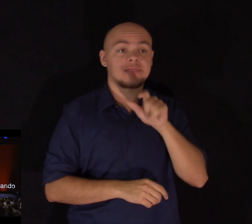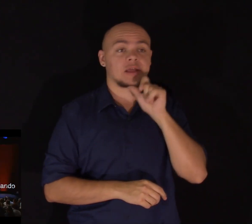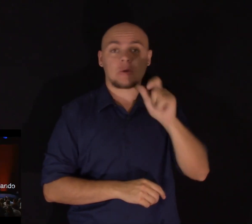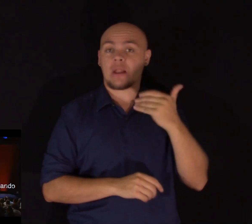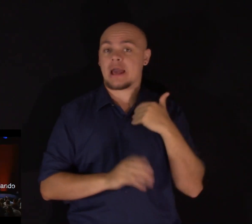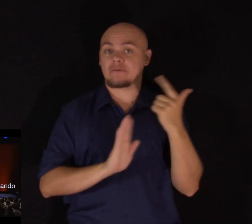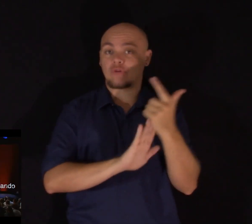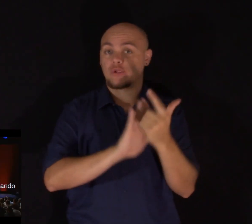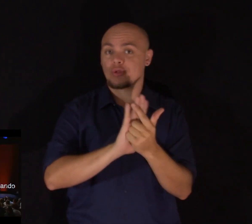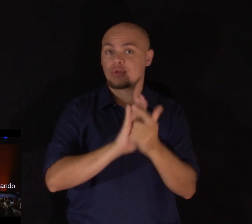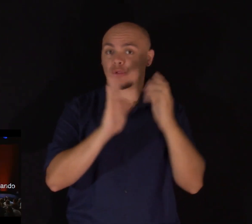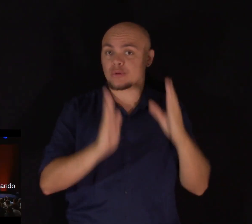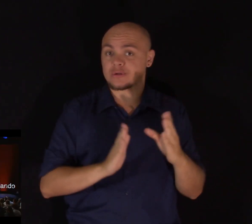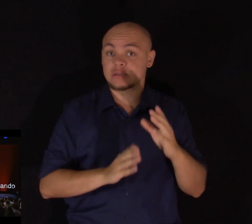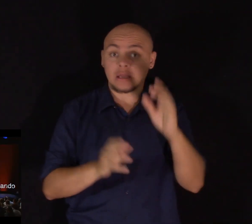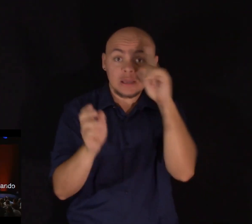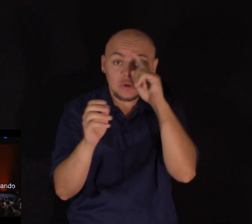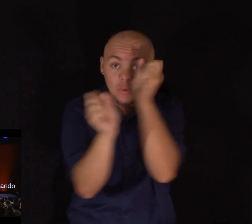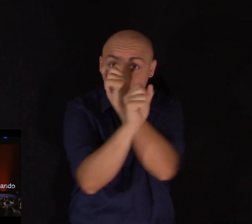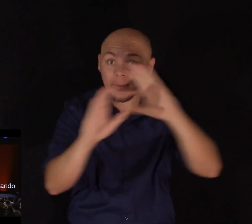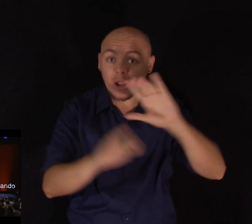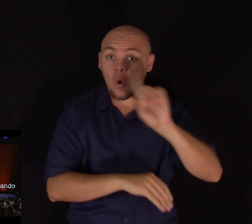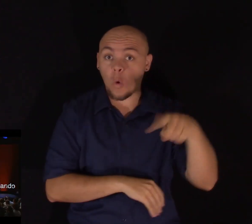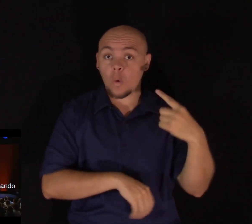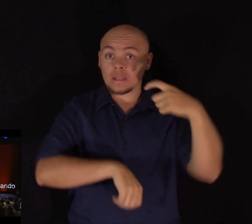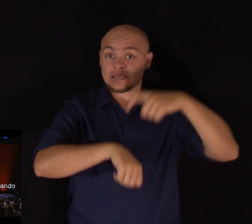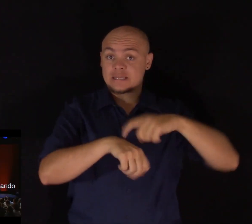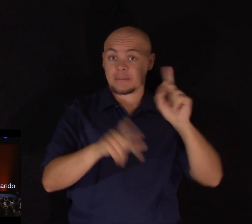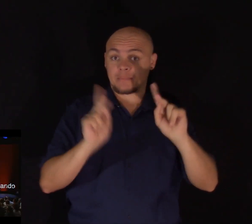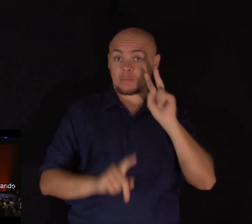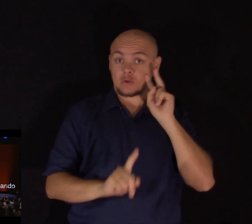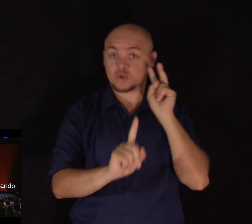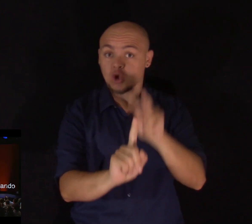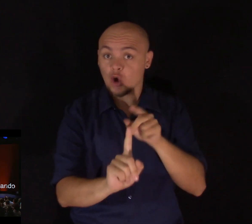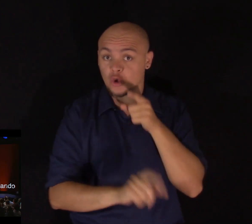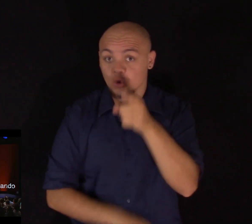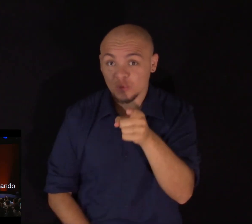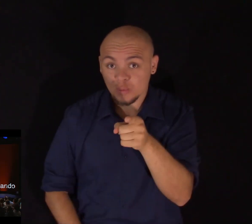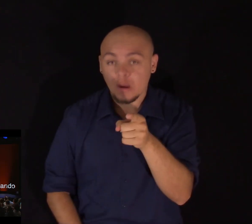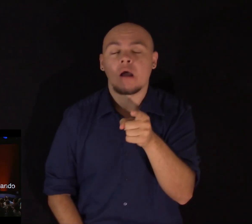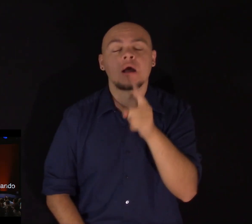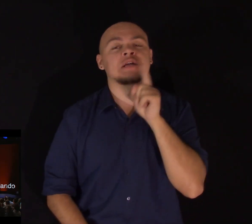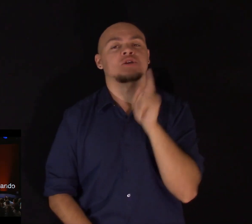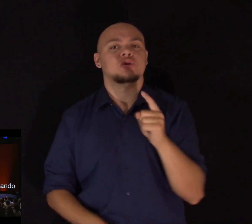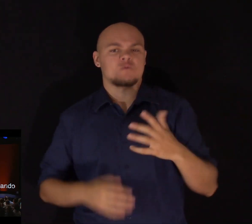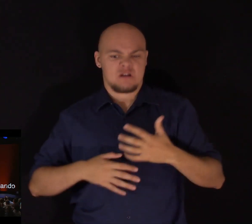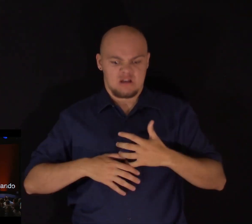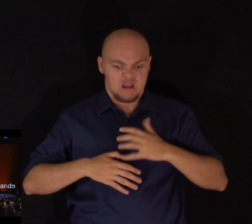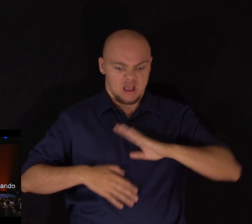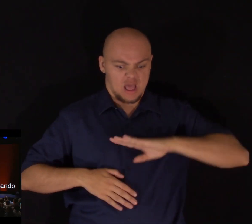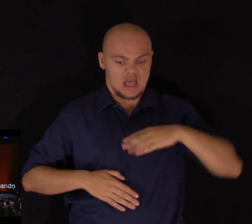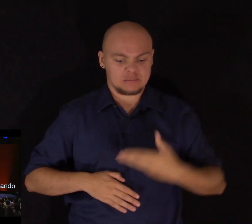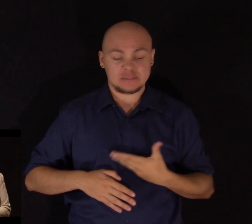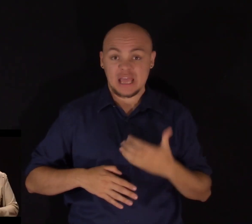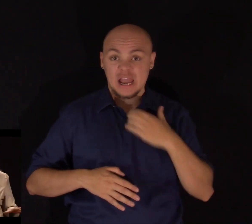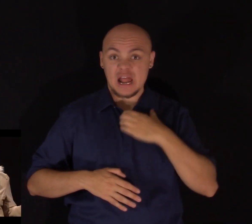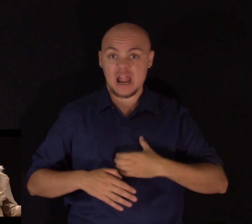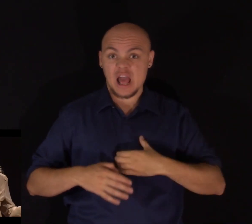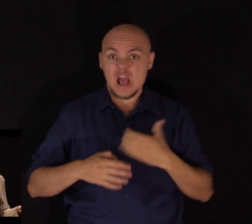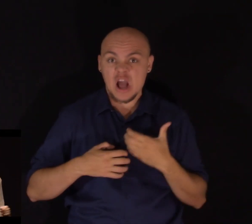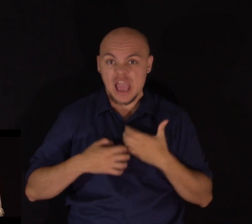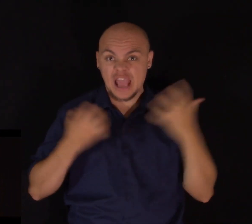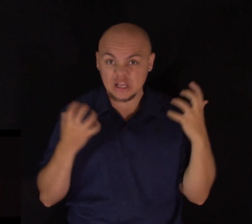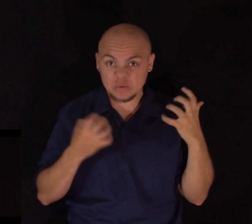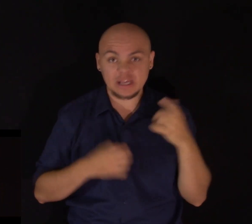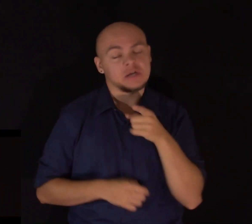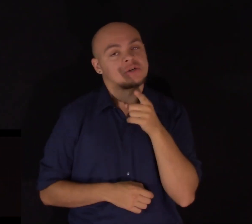help. Can you imagine the only time anyone ever saw you was when you were upset and hangry? You probably